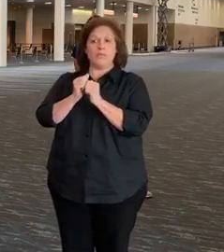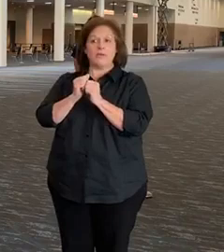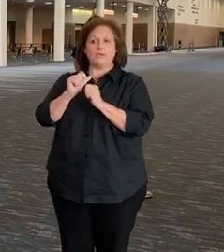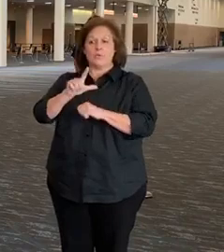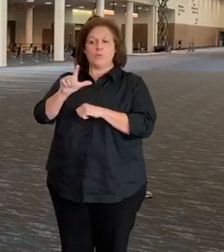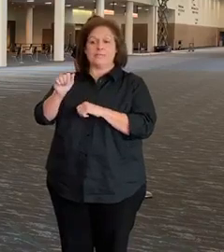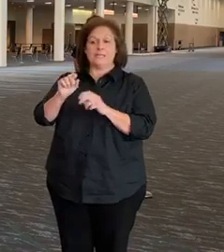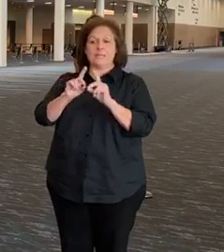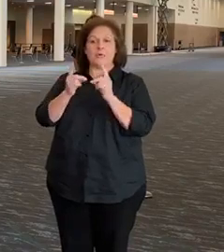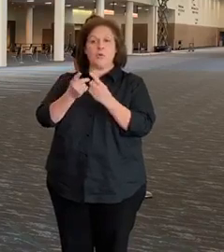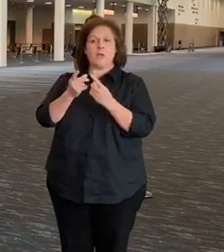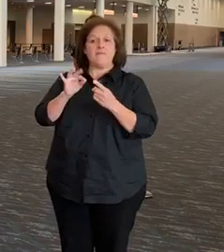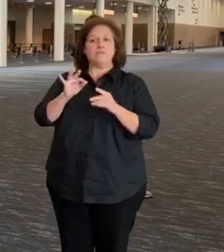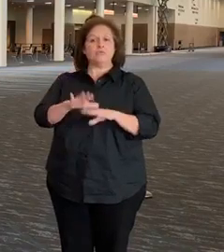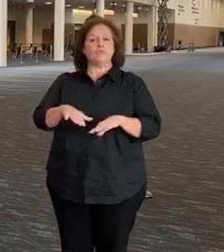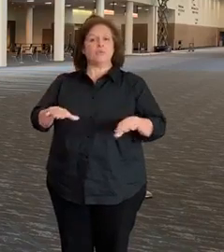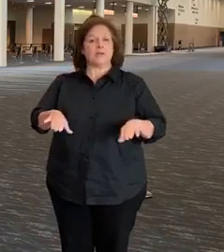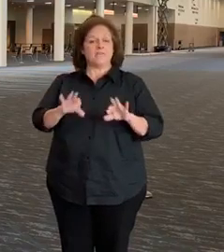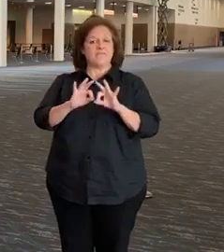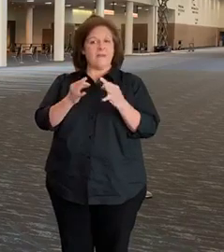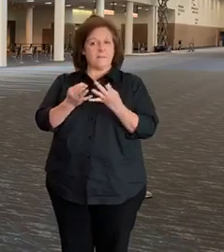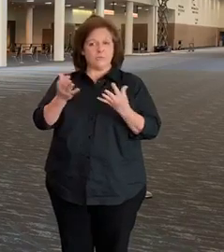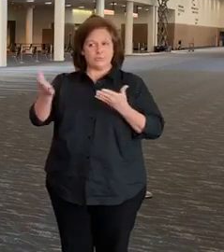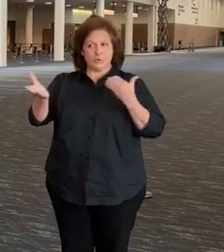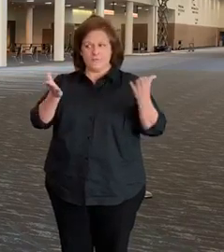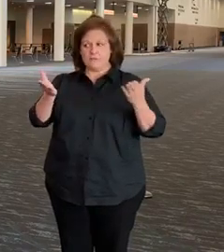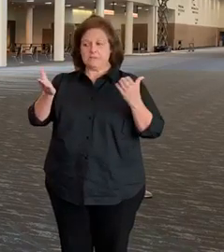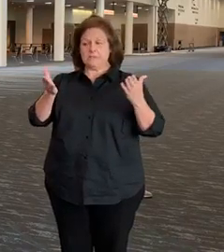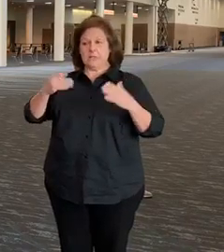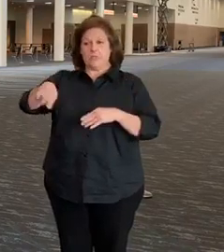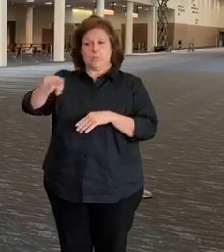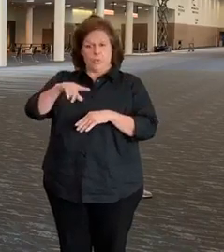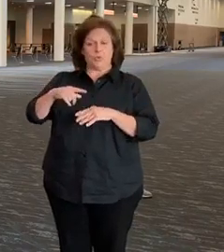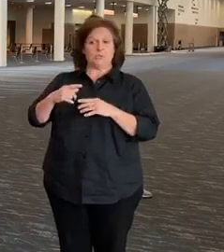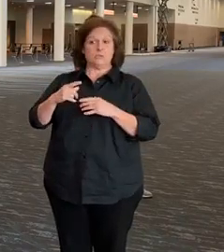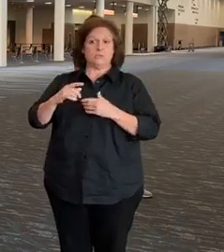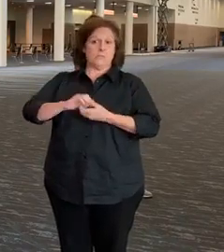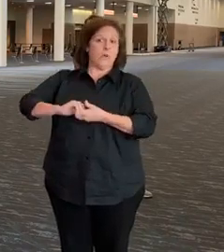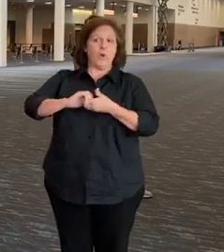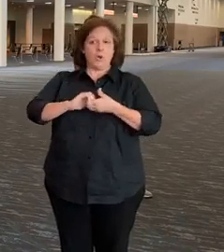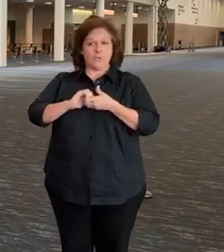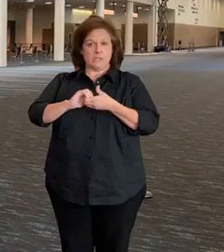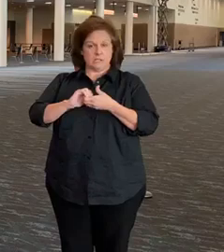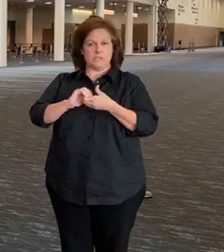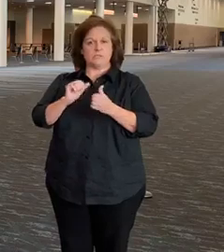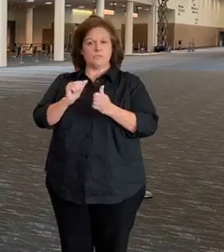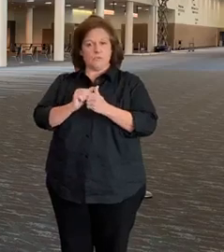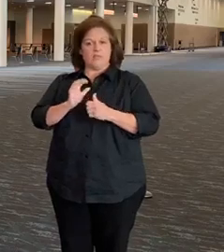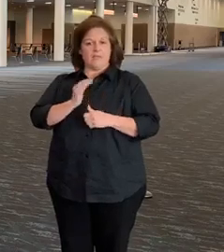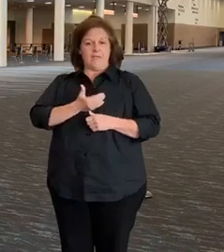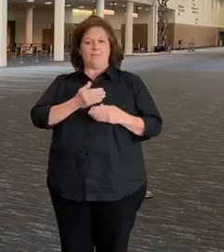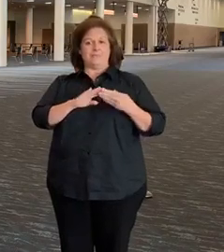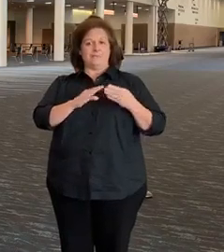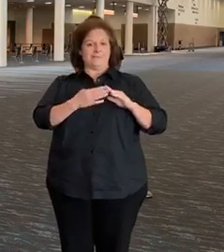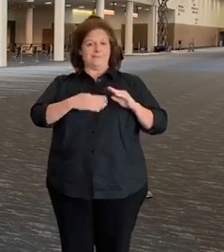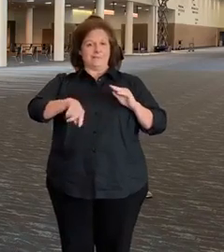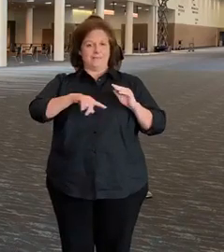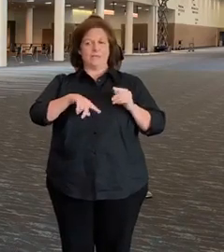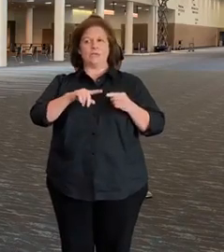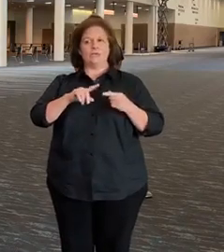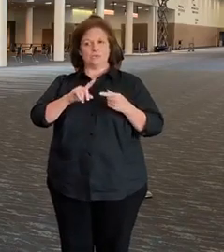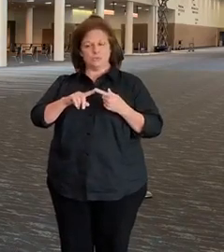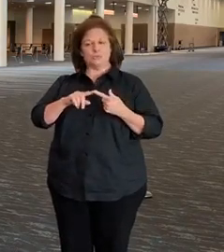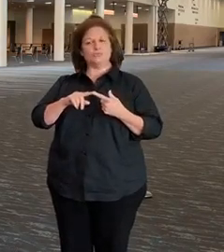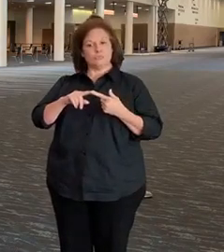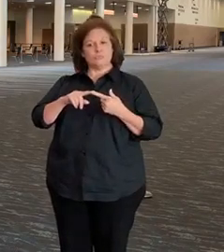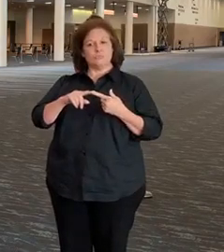the Louisiana Department of Children and Family Services, who are partnering with, of course, on the ground with our city, again, to